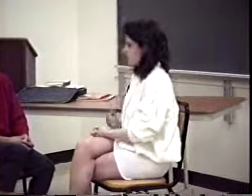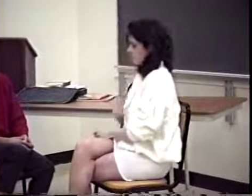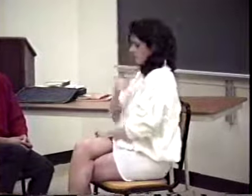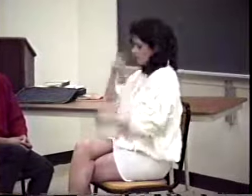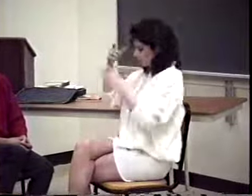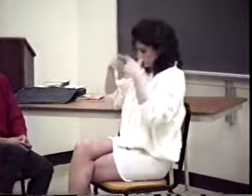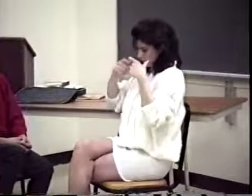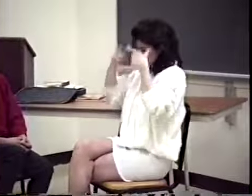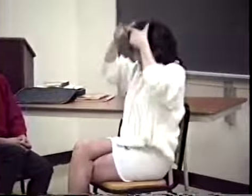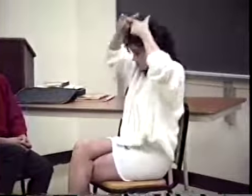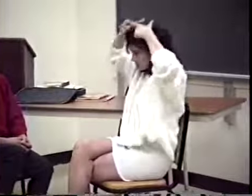Her brother